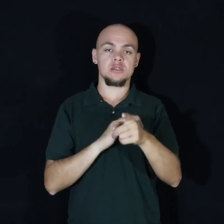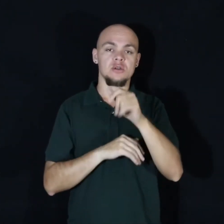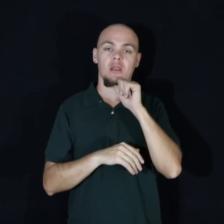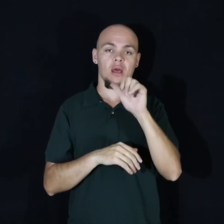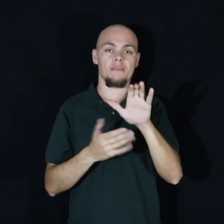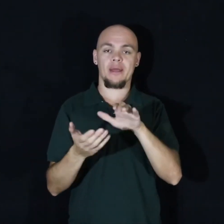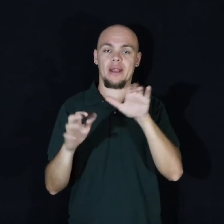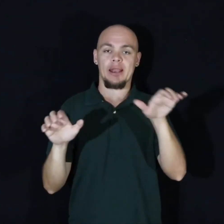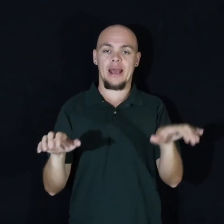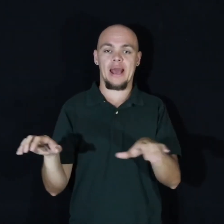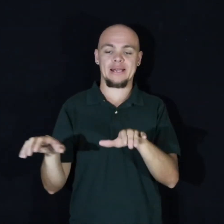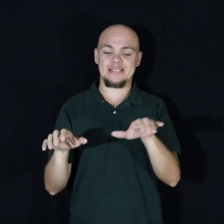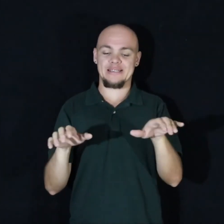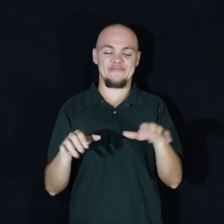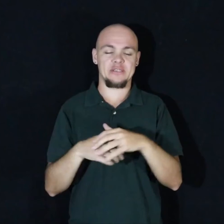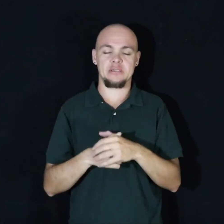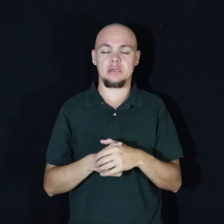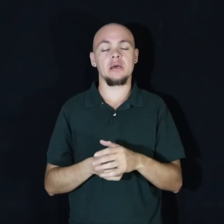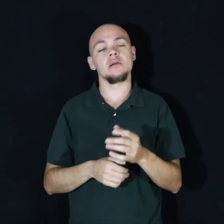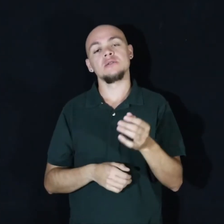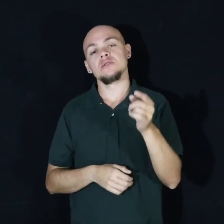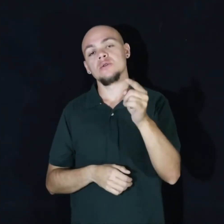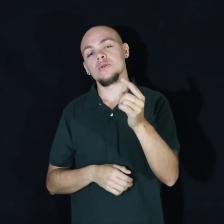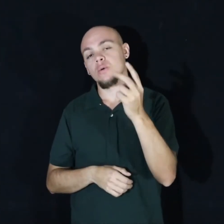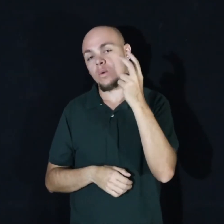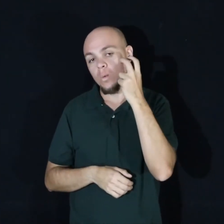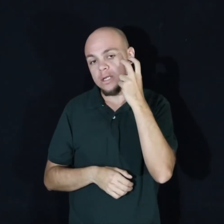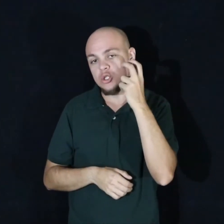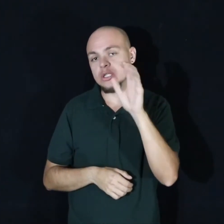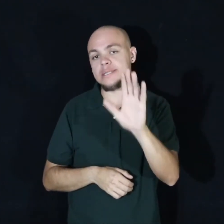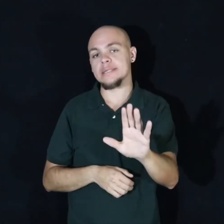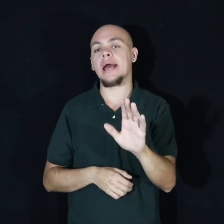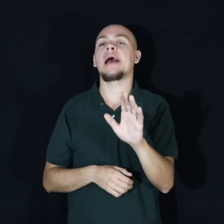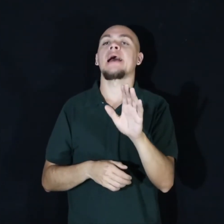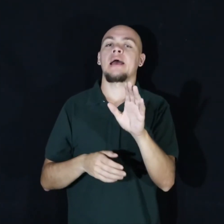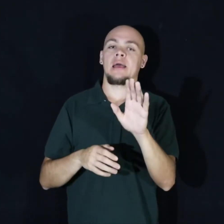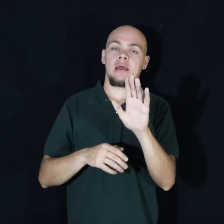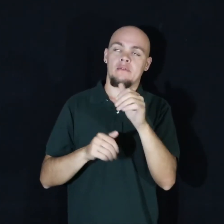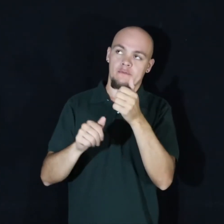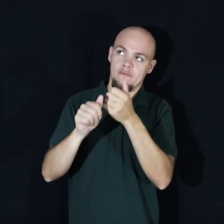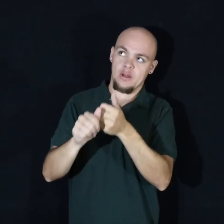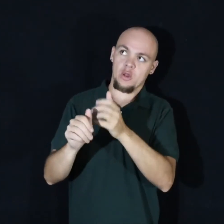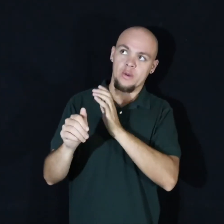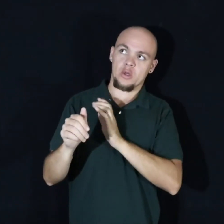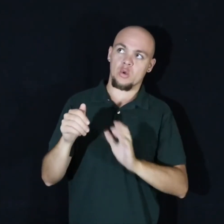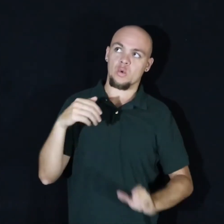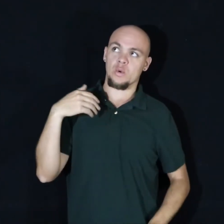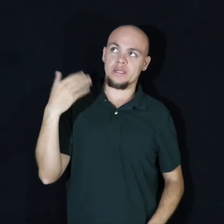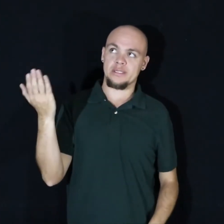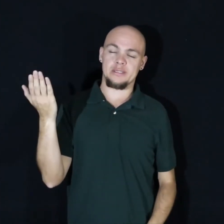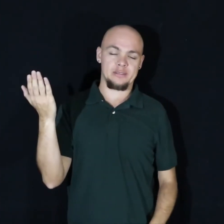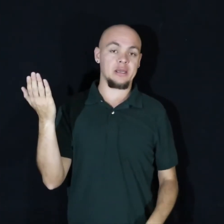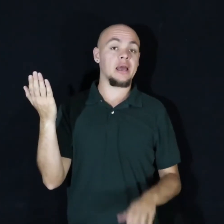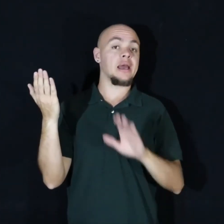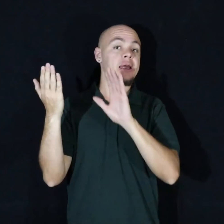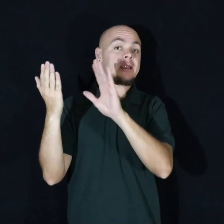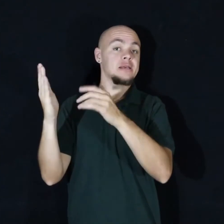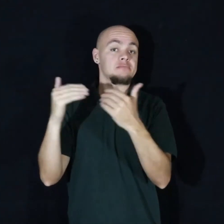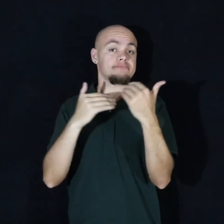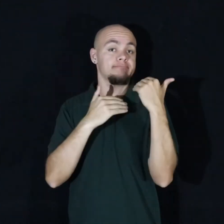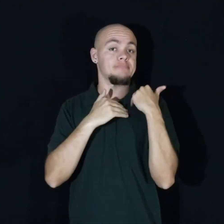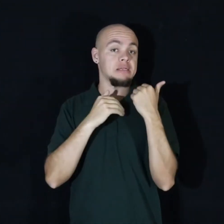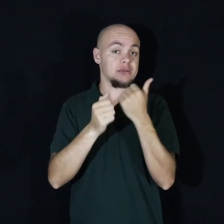active. You need to question and make sure that you are following Christ and answering